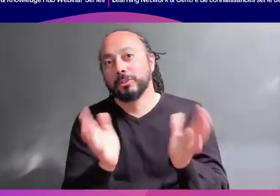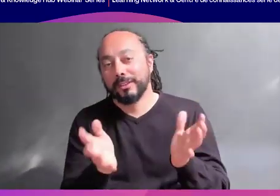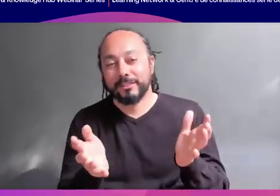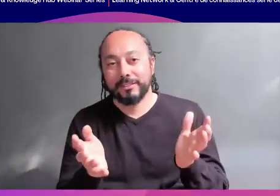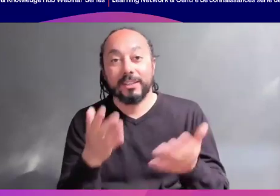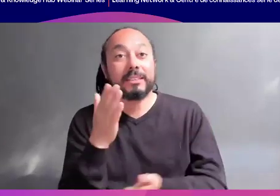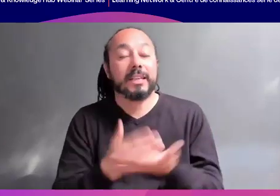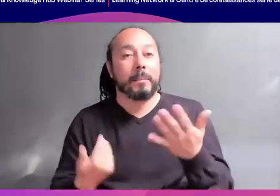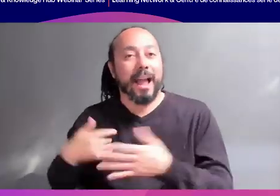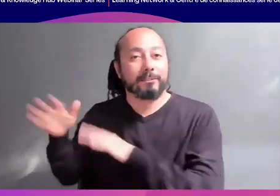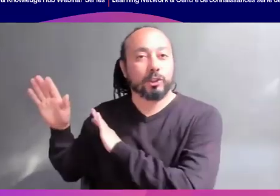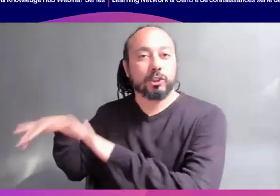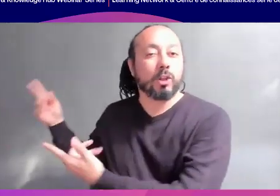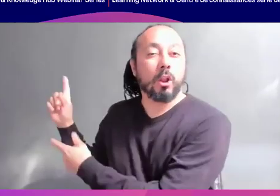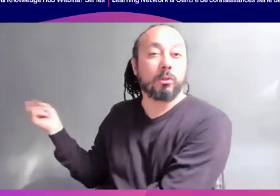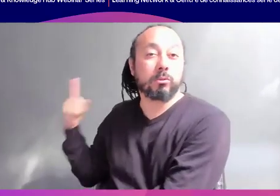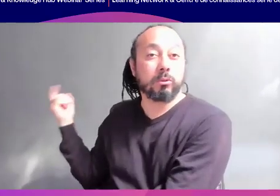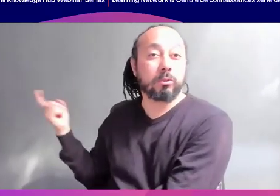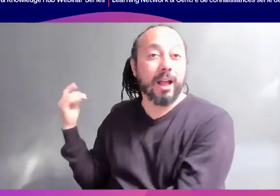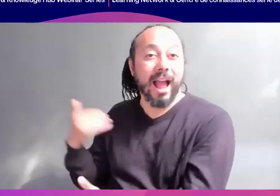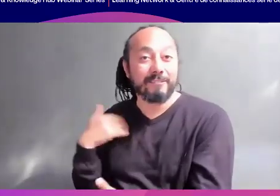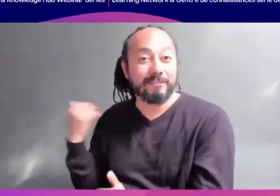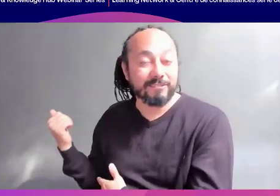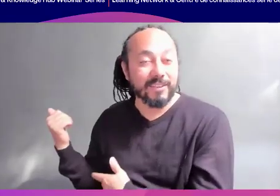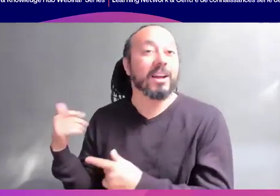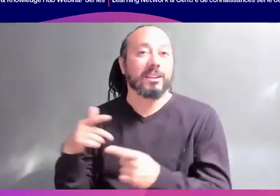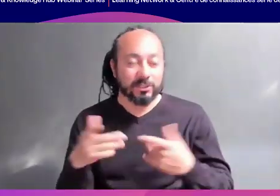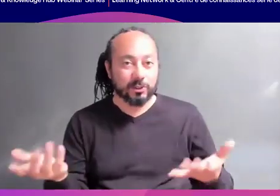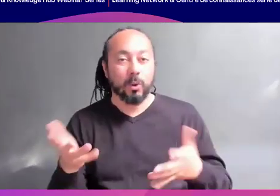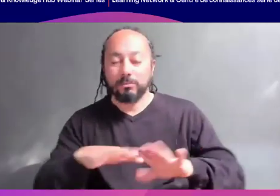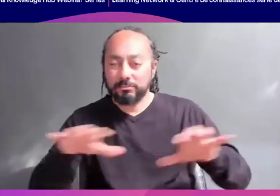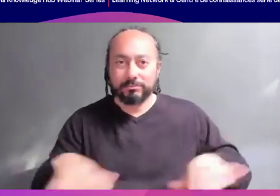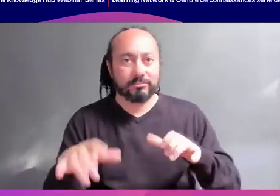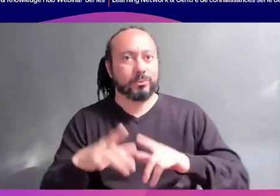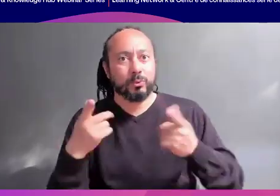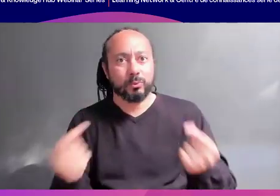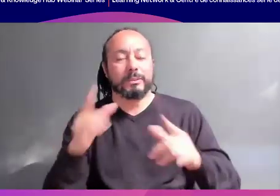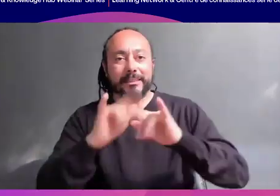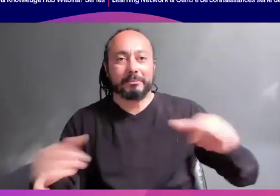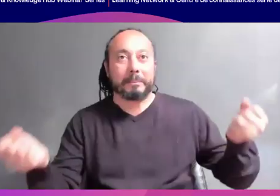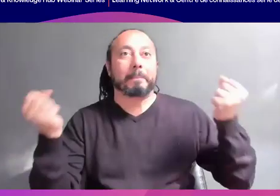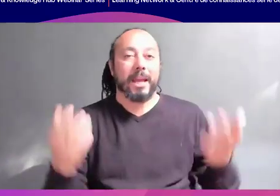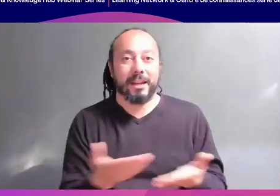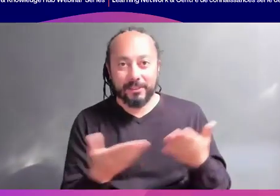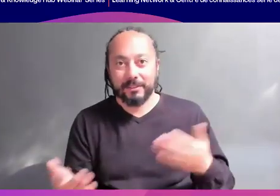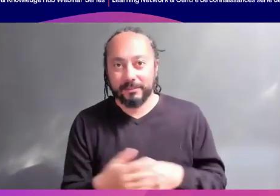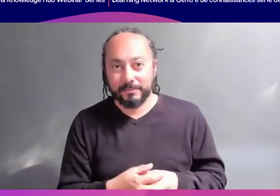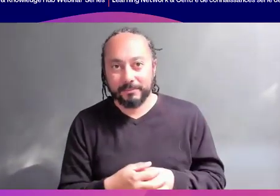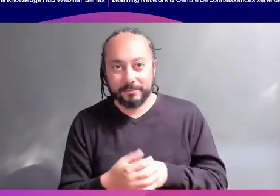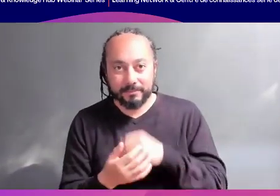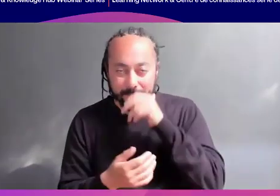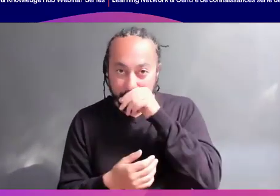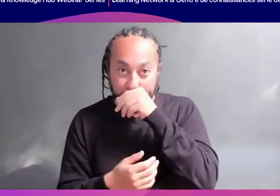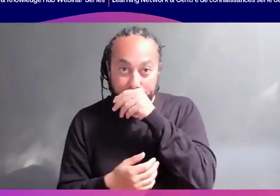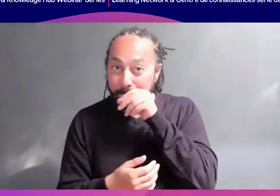in the background, for example. So they have a lot of different things going on, but in short, some of those women felt